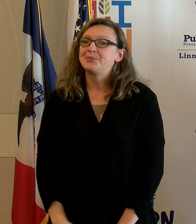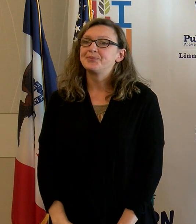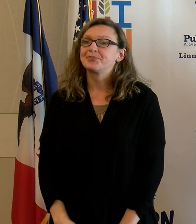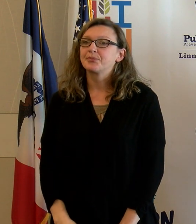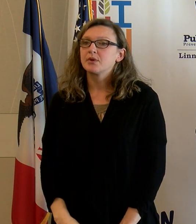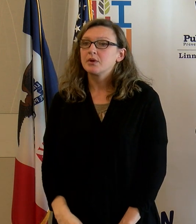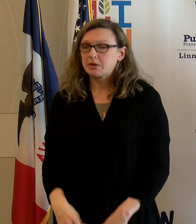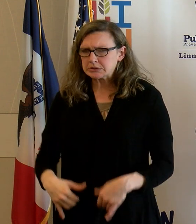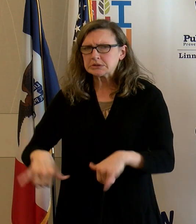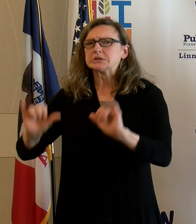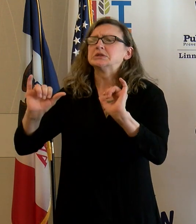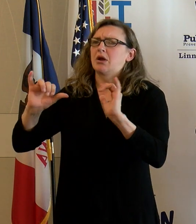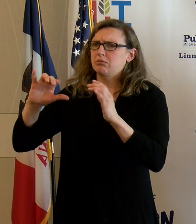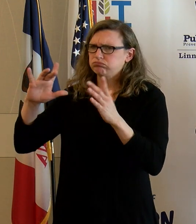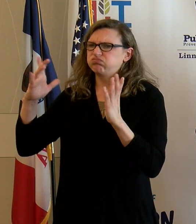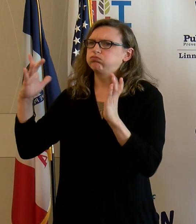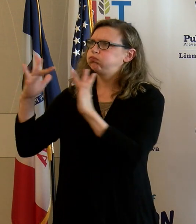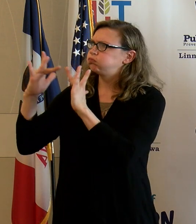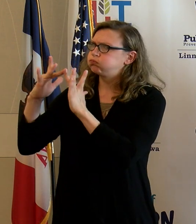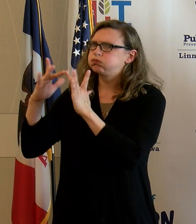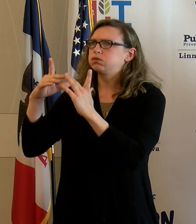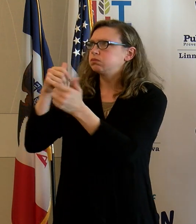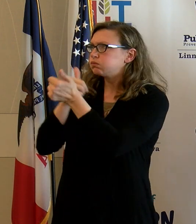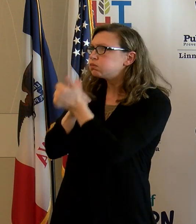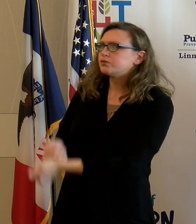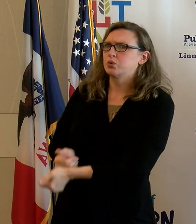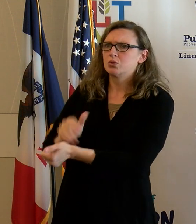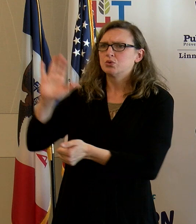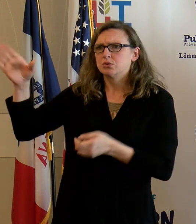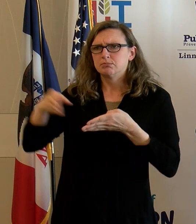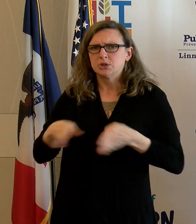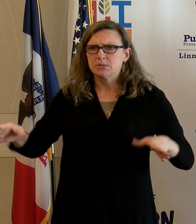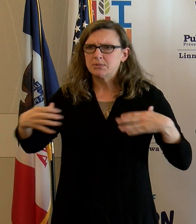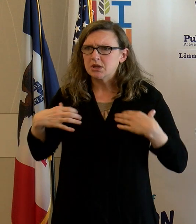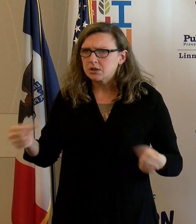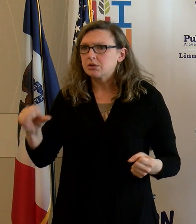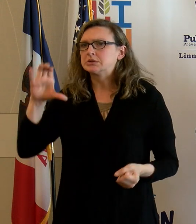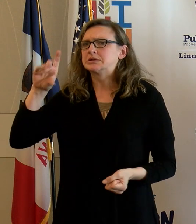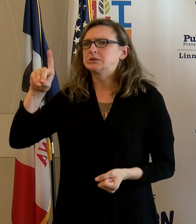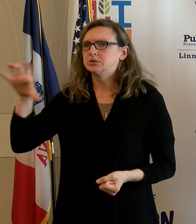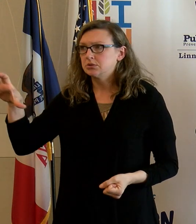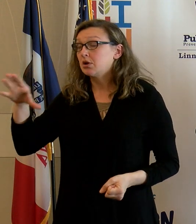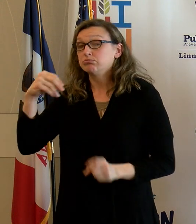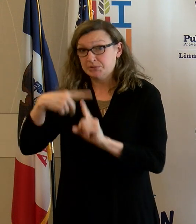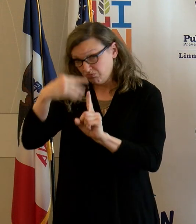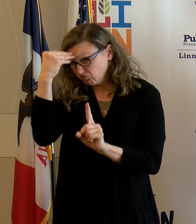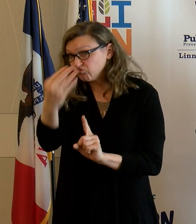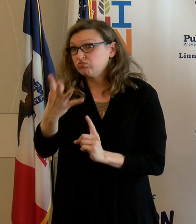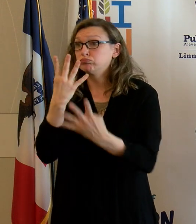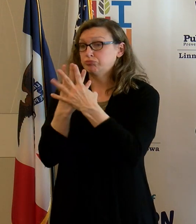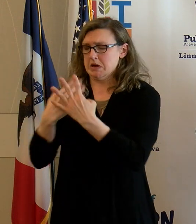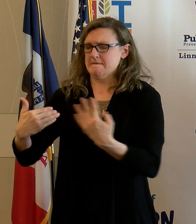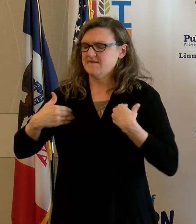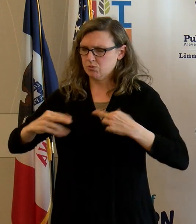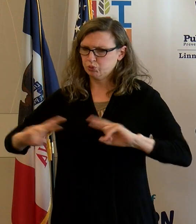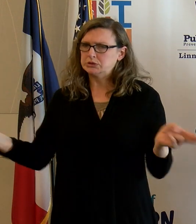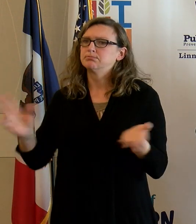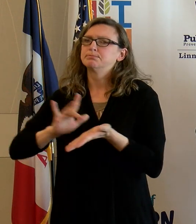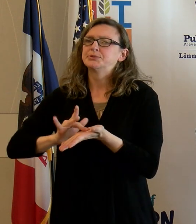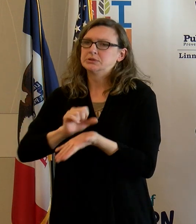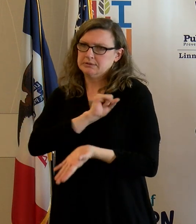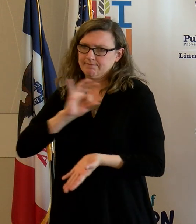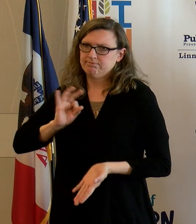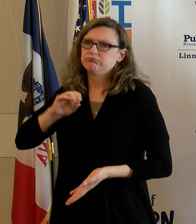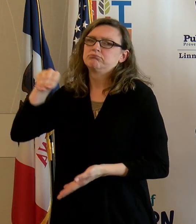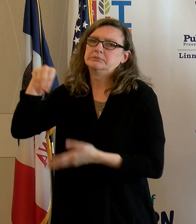Health, and we also have a full-time medical staff in our building that we're working with to ensure the health and safety of not only our inmates but also our